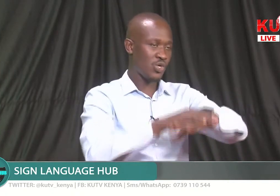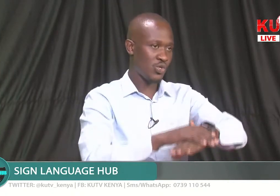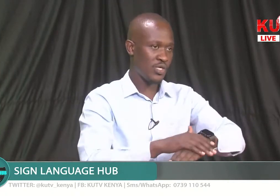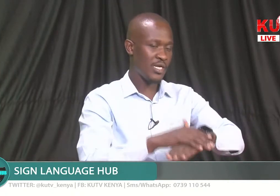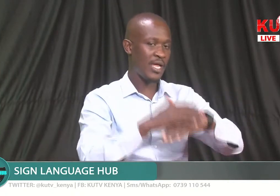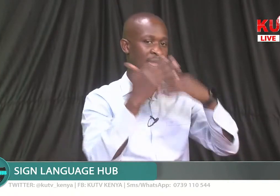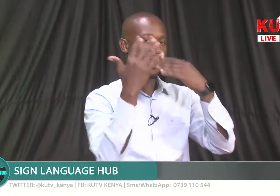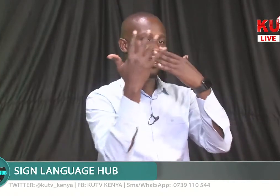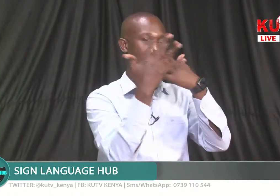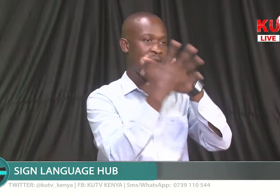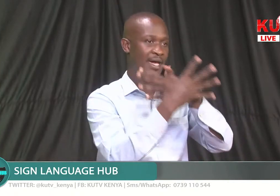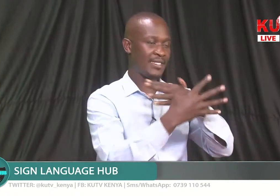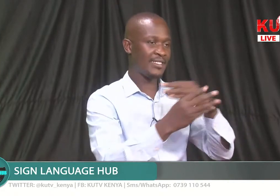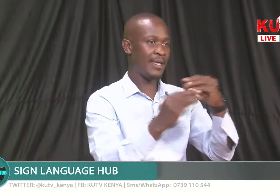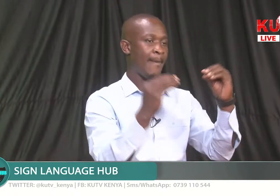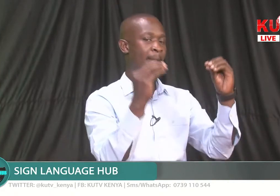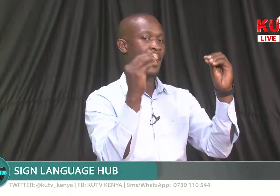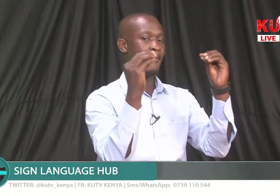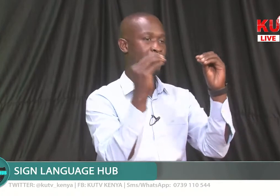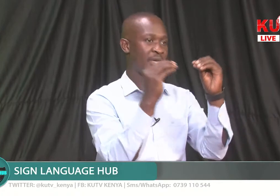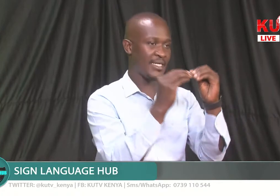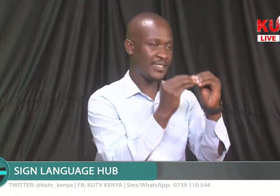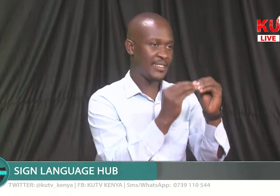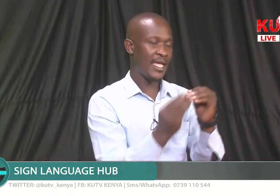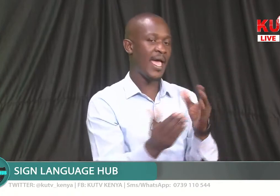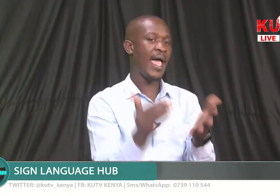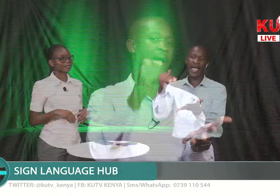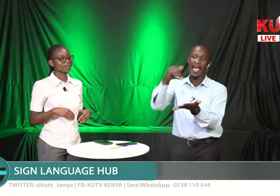Good night. Meet